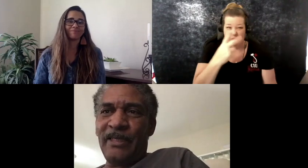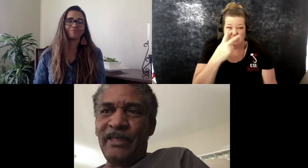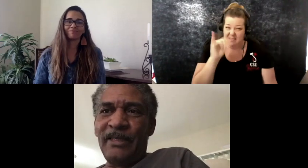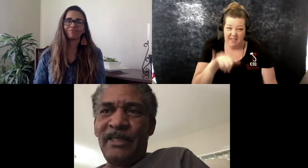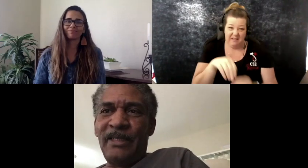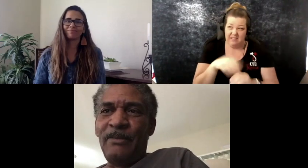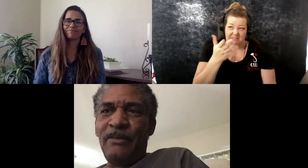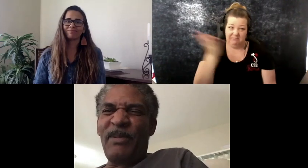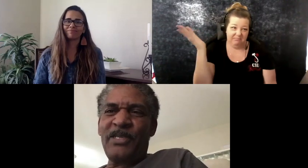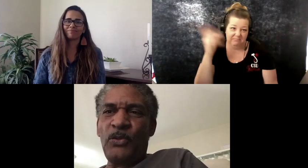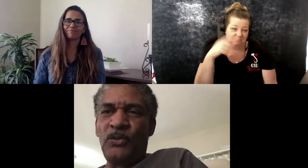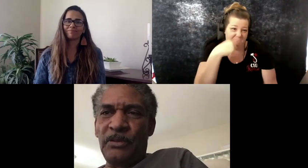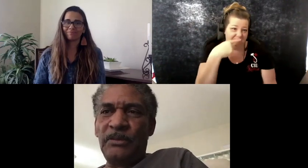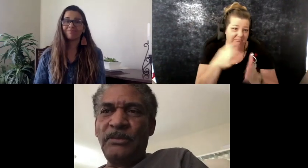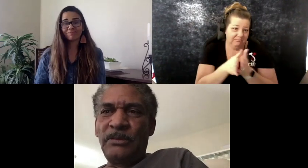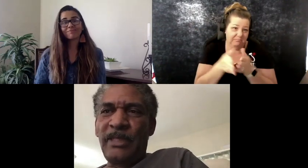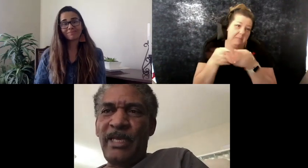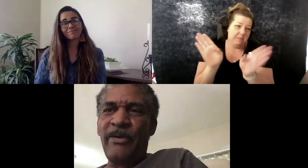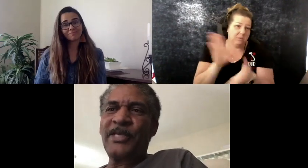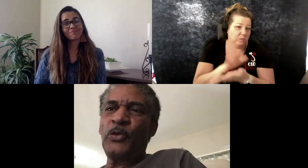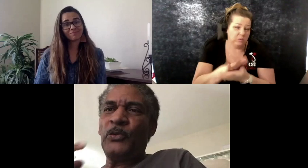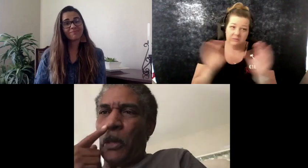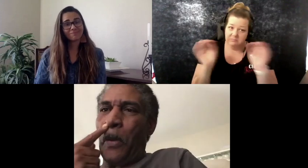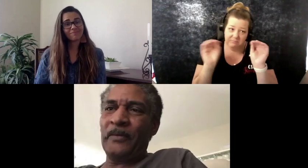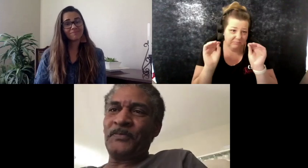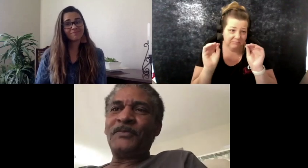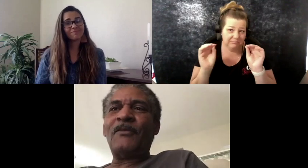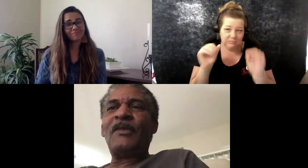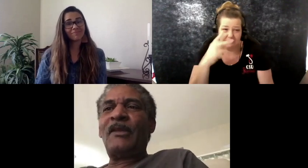in public schools, hearing schools.